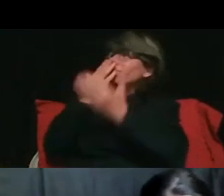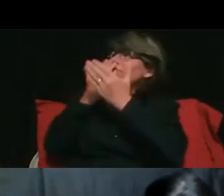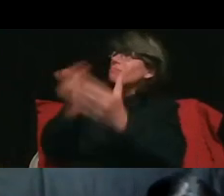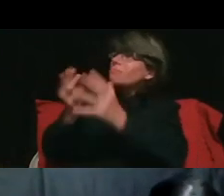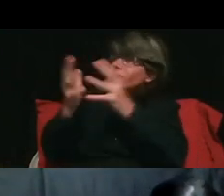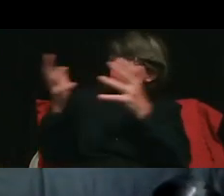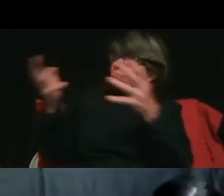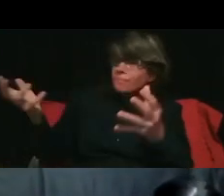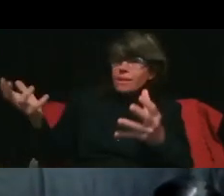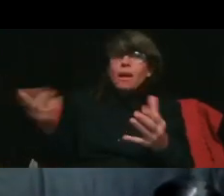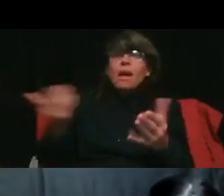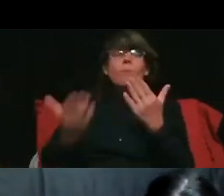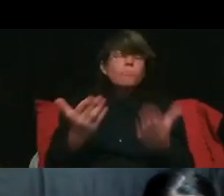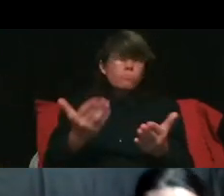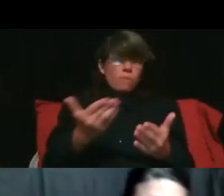probably the greatest of all